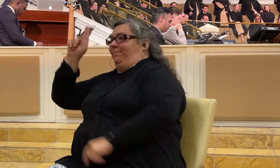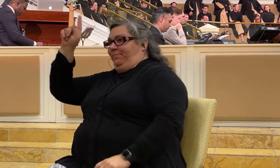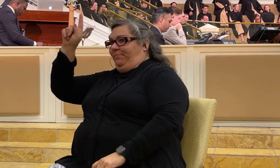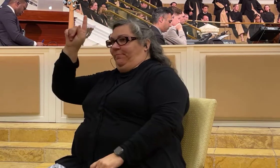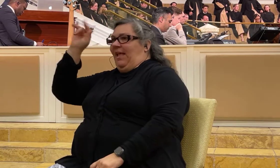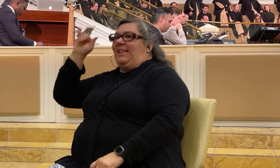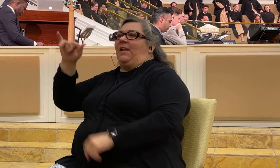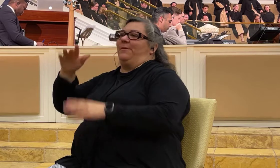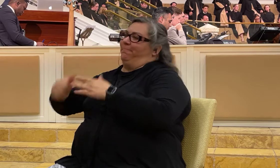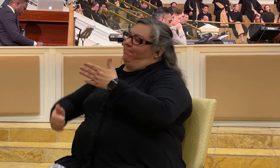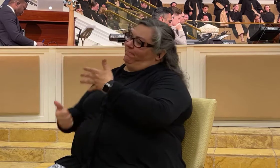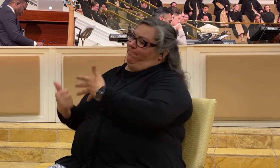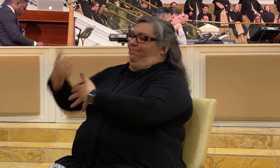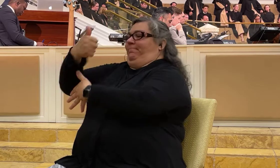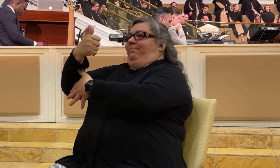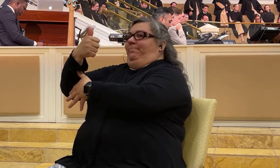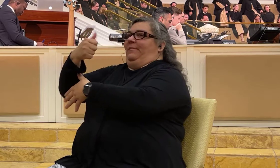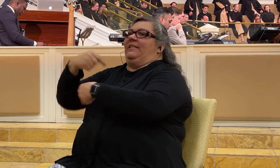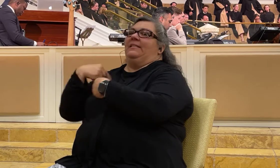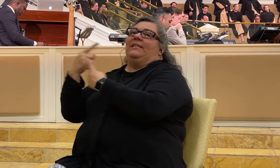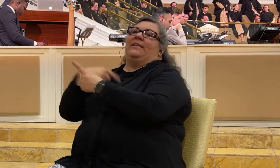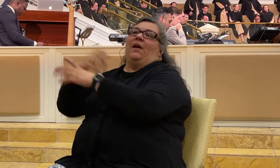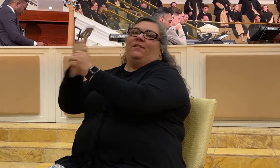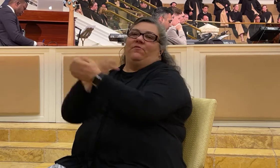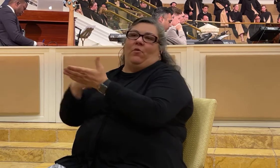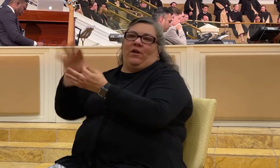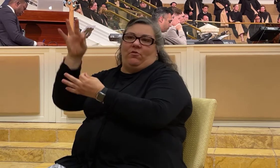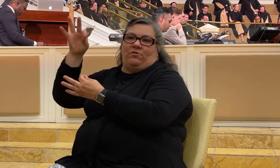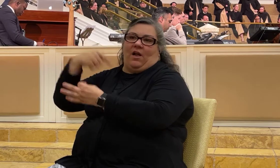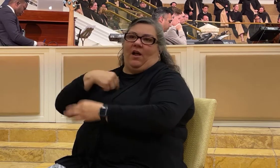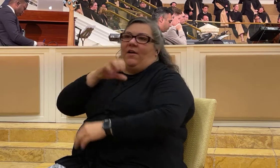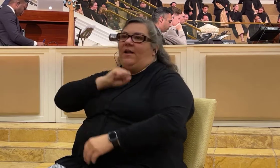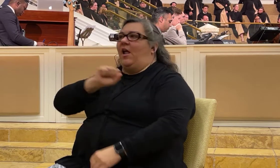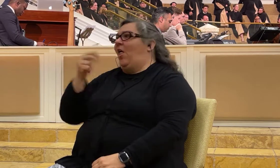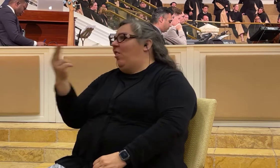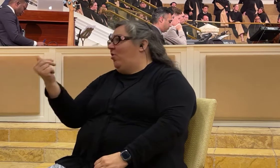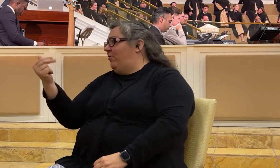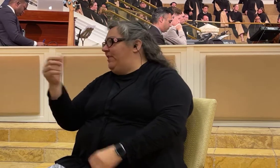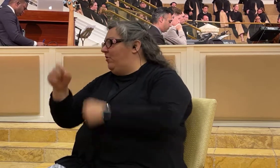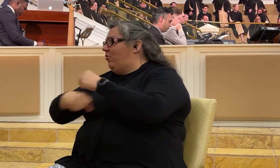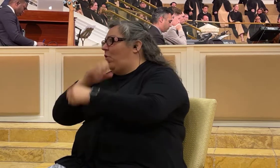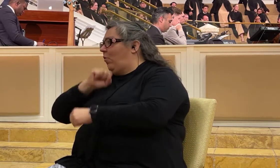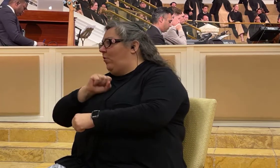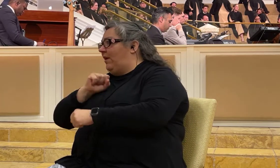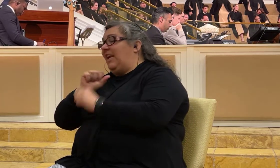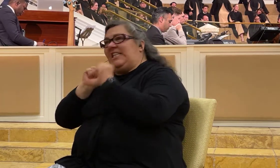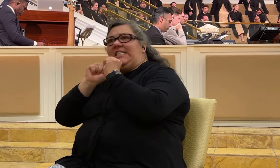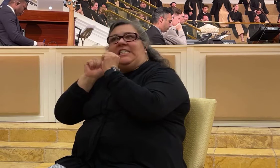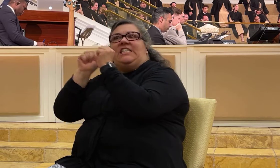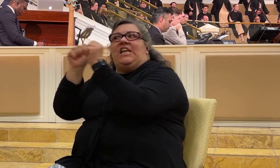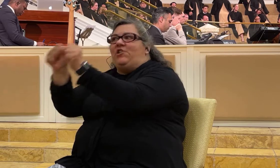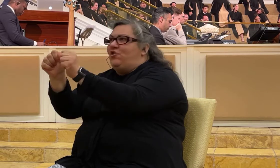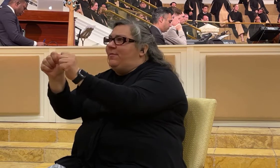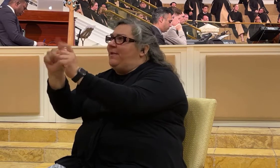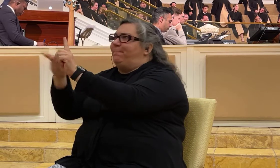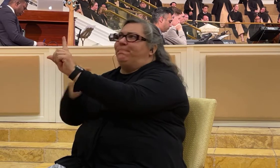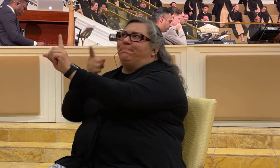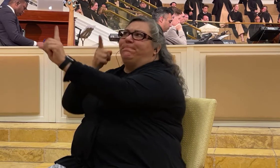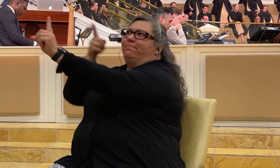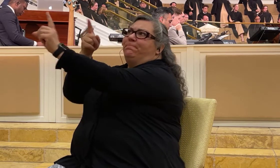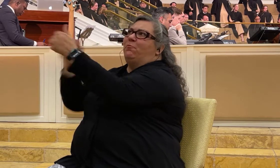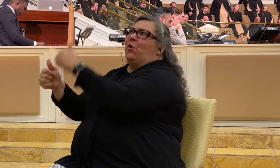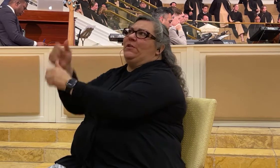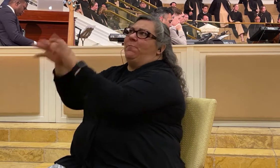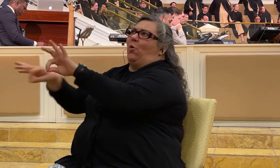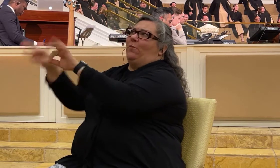my life since I received the Holy Ghost at 13 years old. And it continues to be the most important thing in my life. It is the only eternal thing.